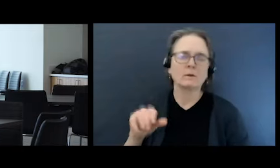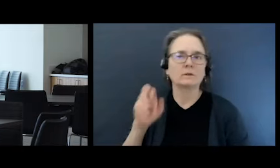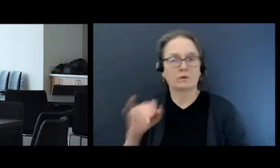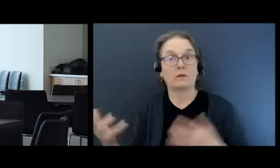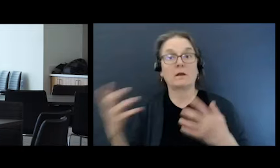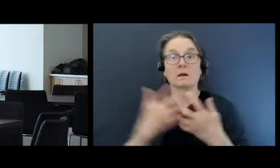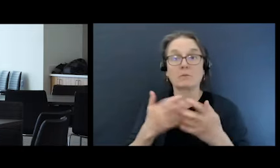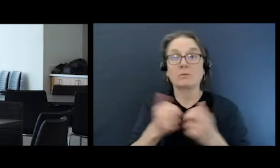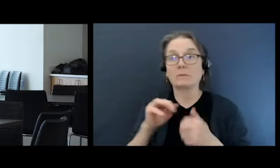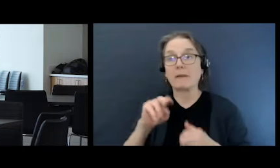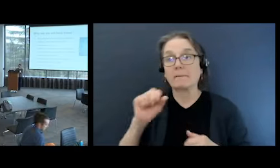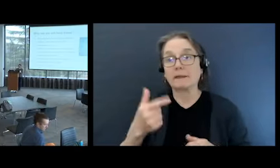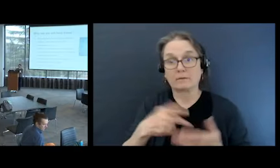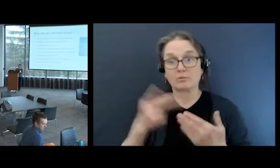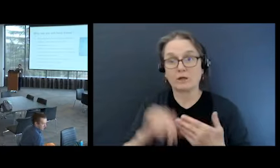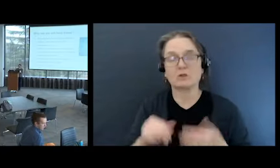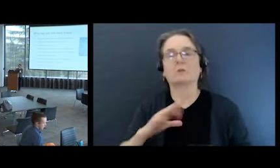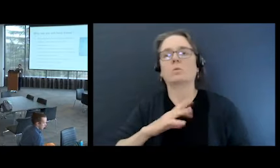work.